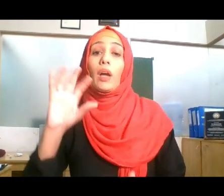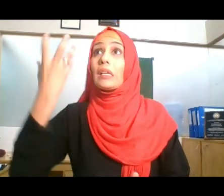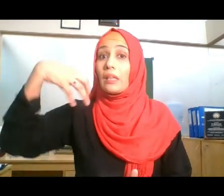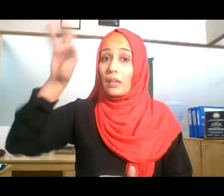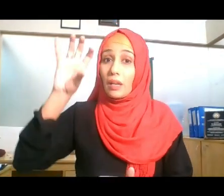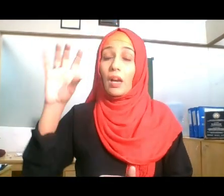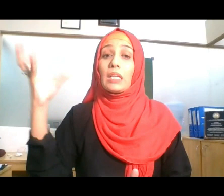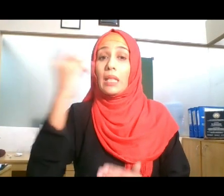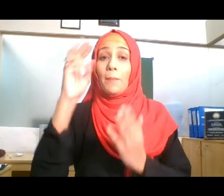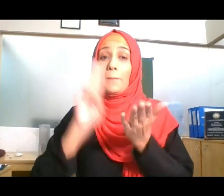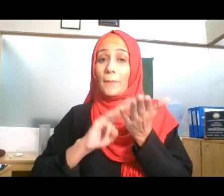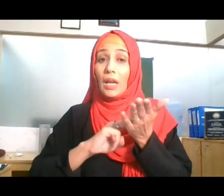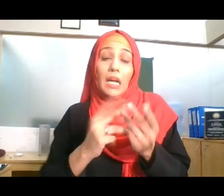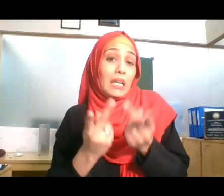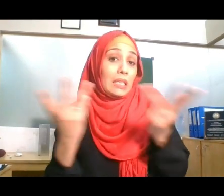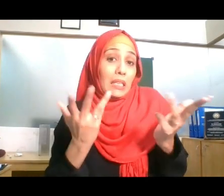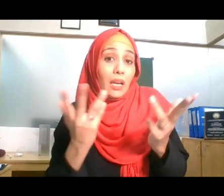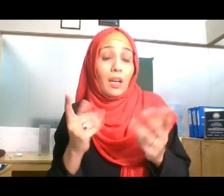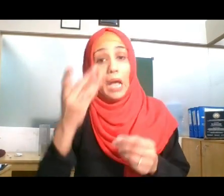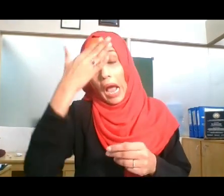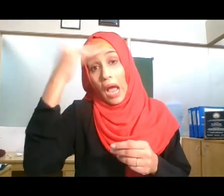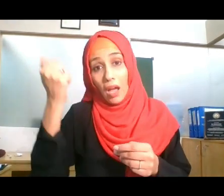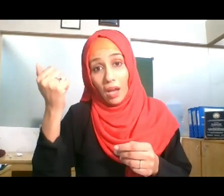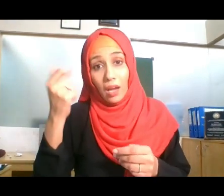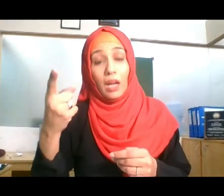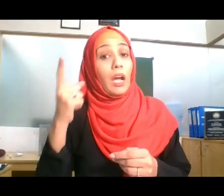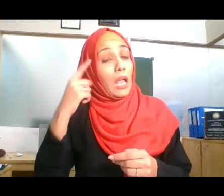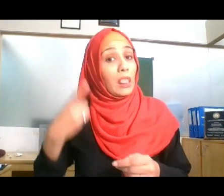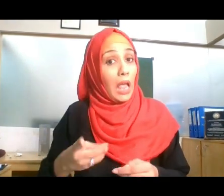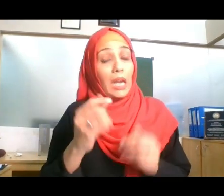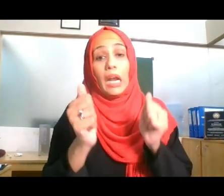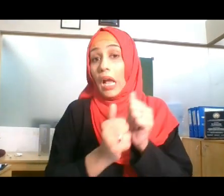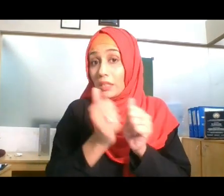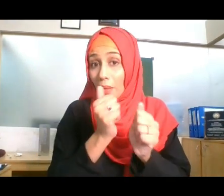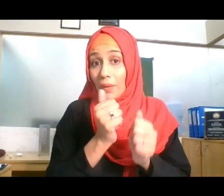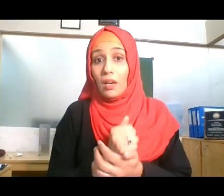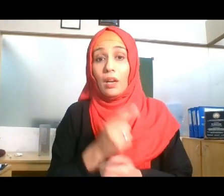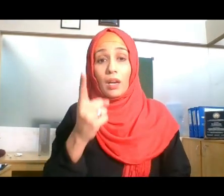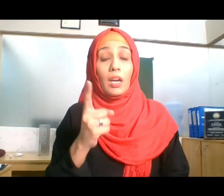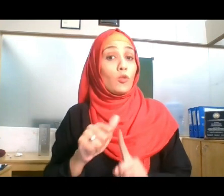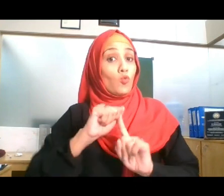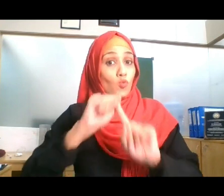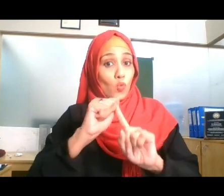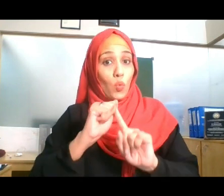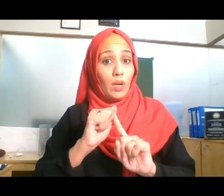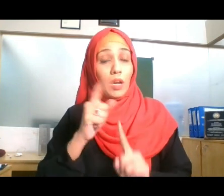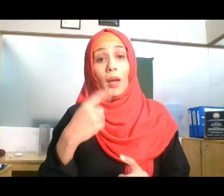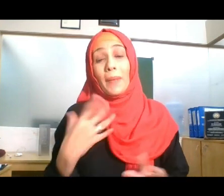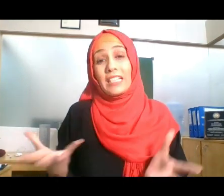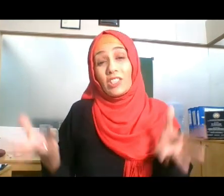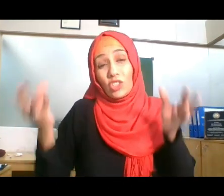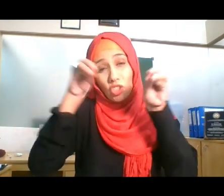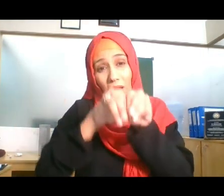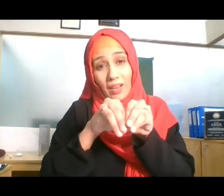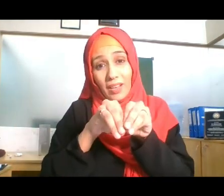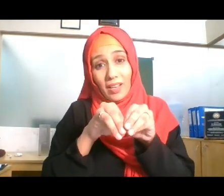that look at how do we resolve, how do we deal, how do we ensure that we have inclusive